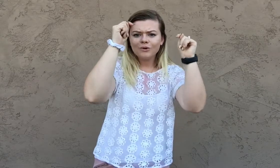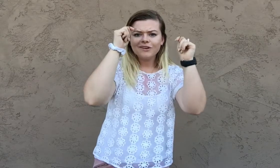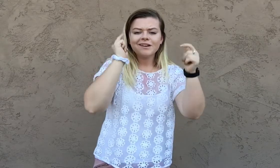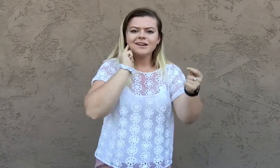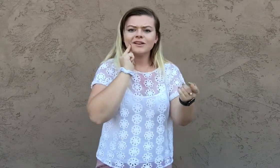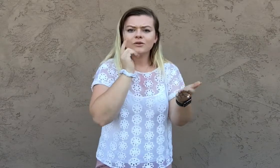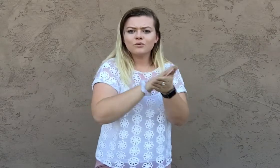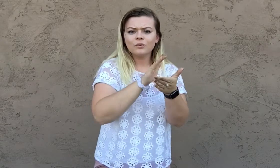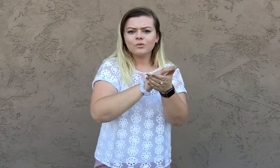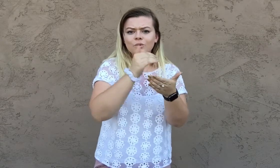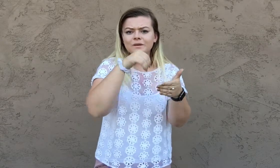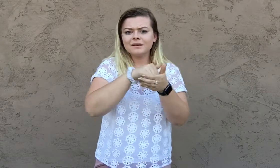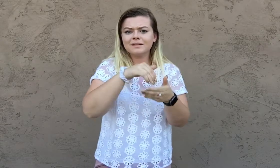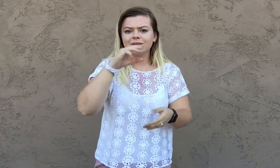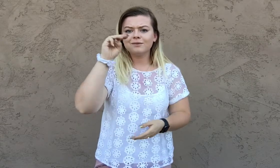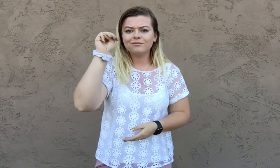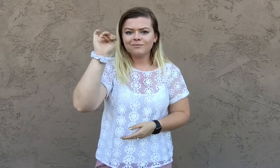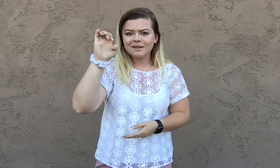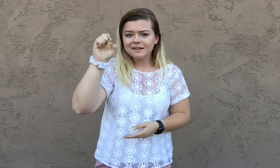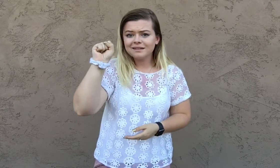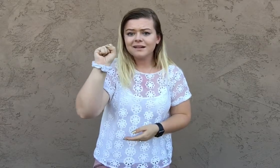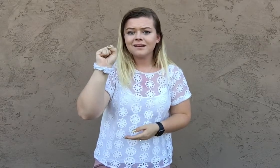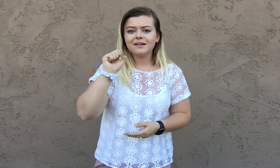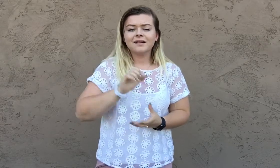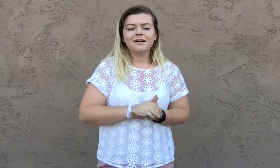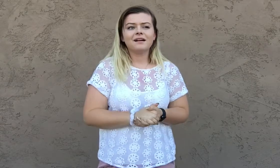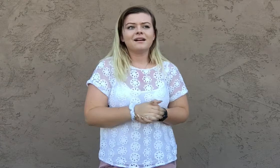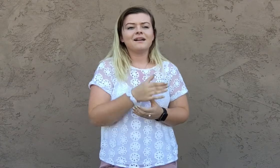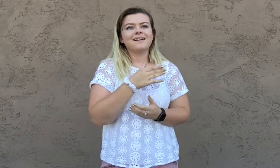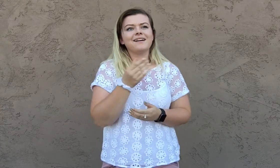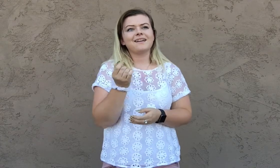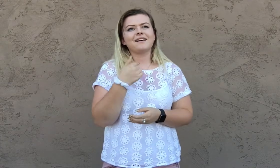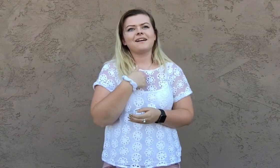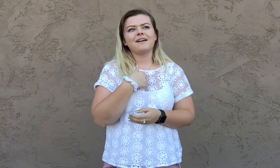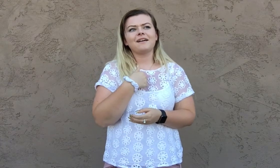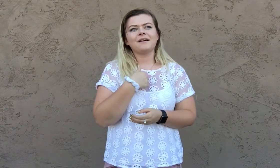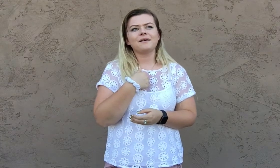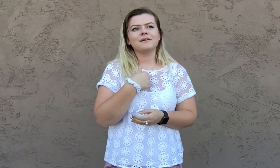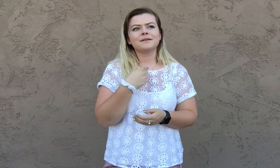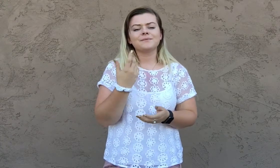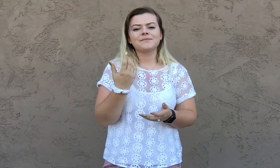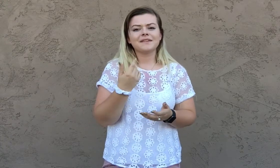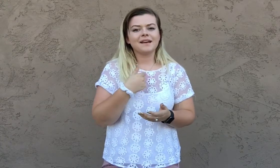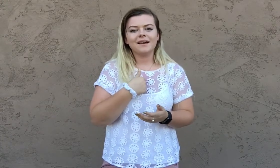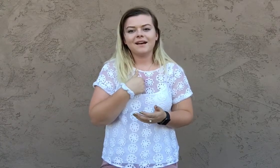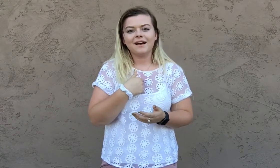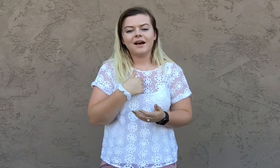I started tutoring at a deaf school in Mesa, and I